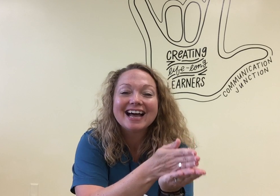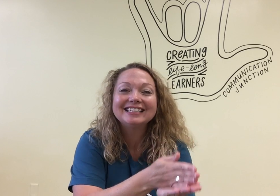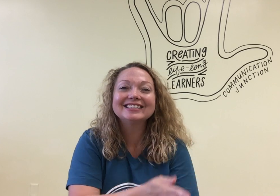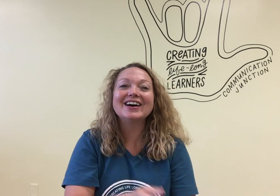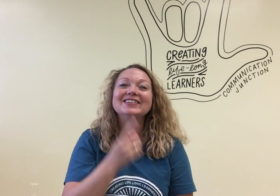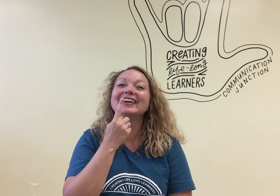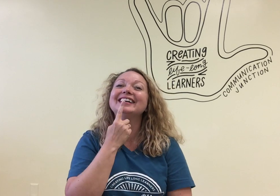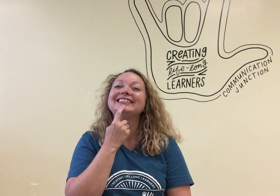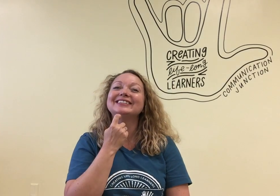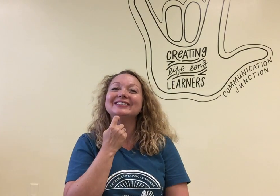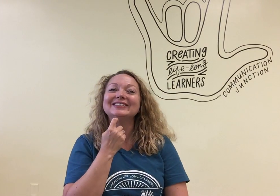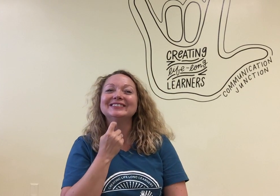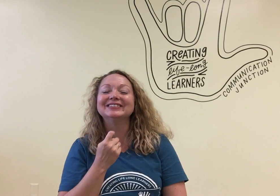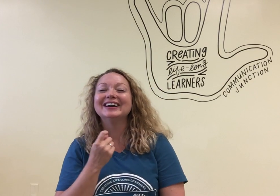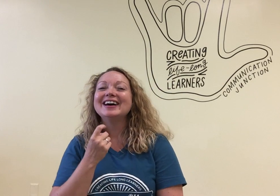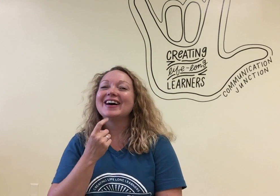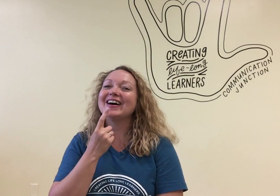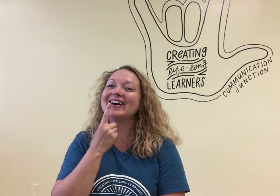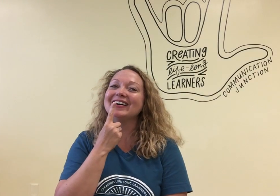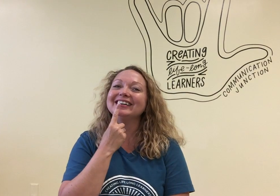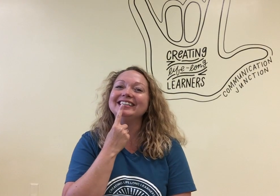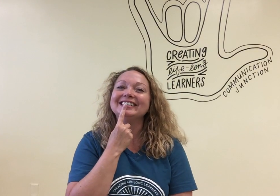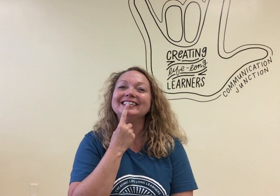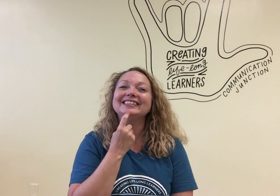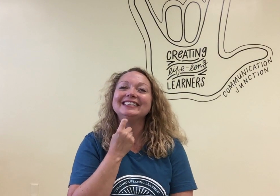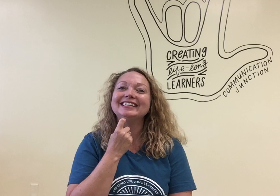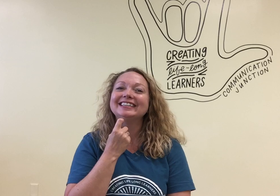Signs are red too. R-E-D.